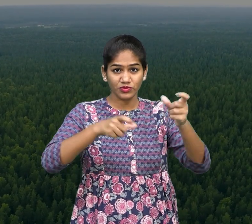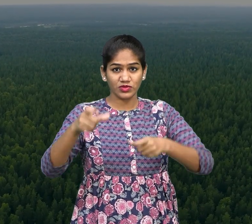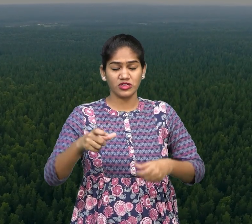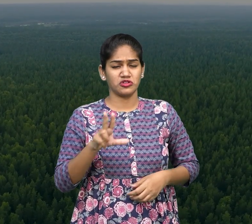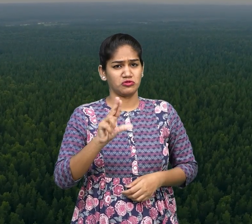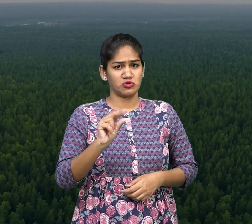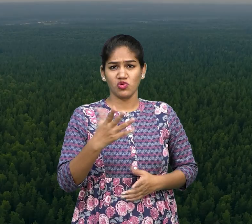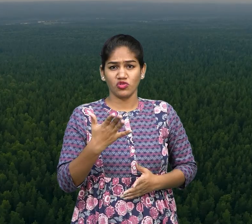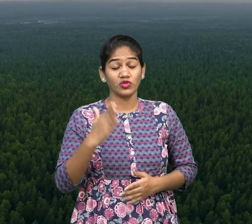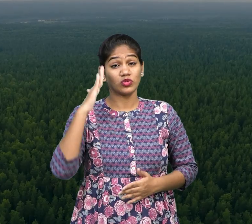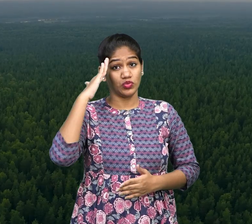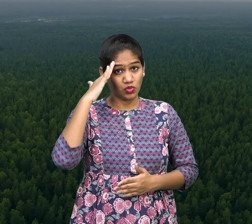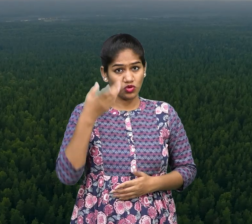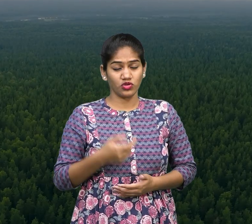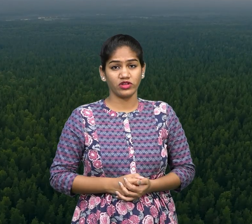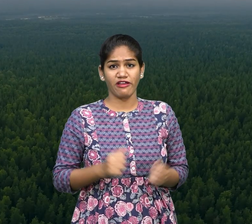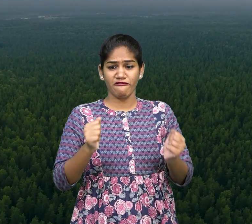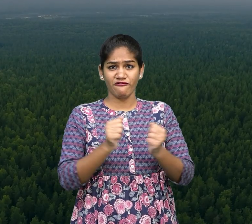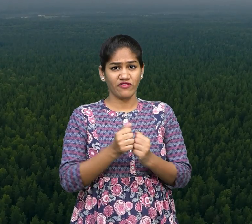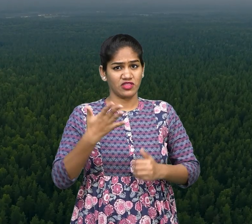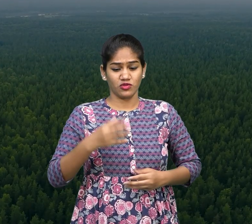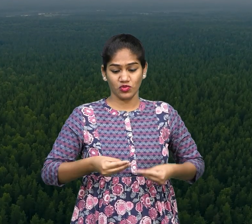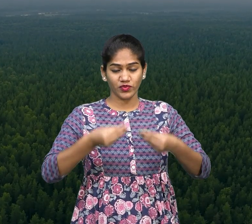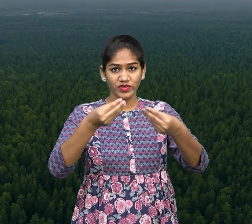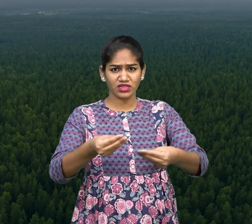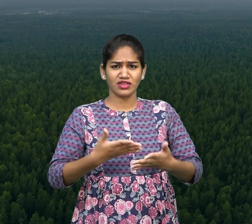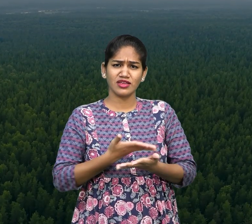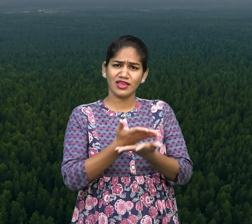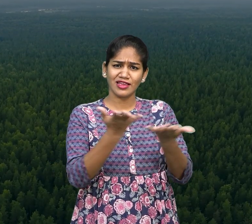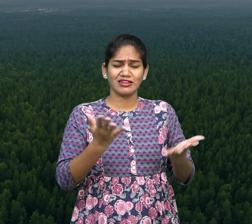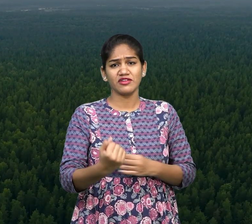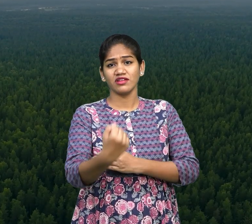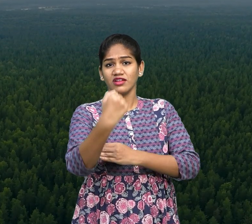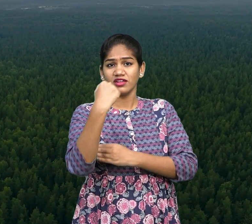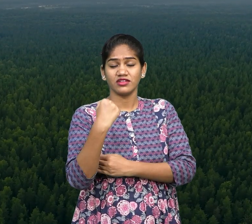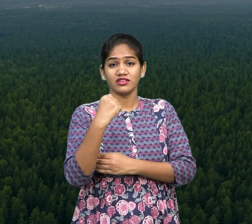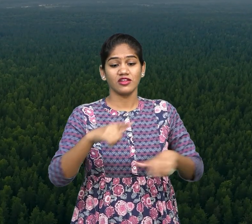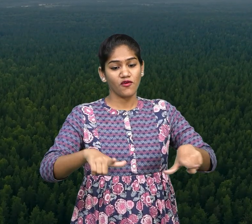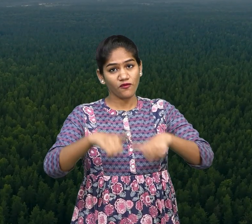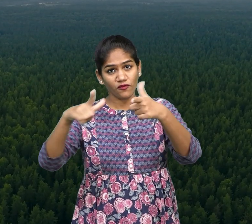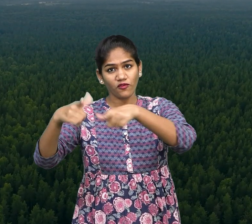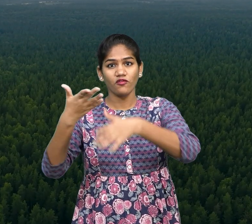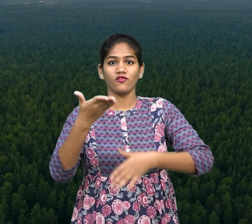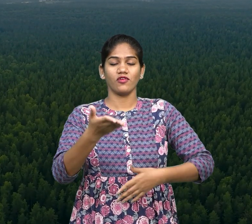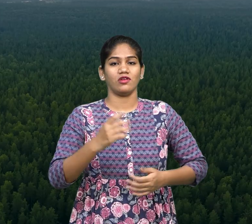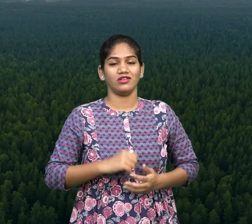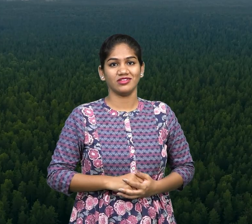not be thought of without giving them any rights over forest.